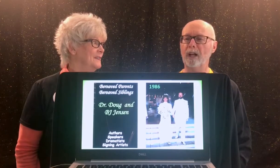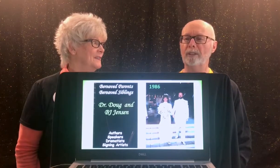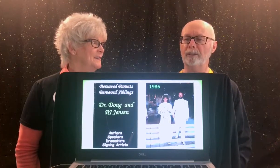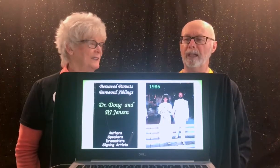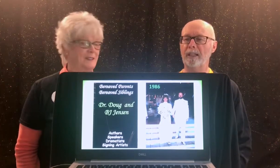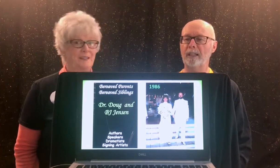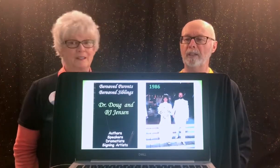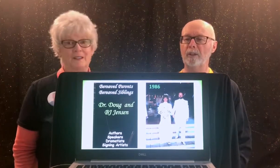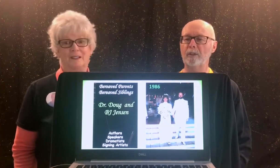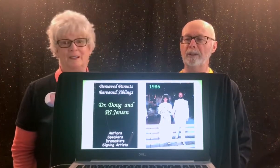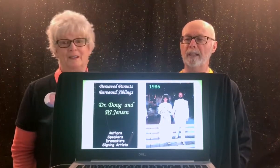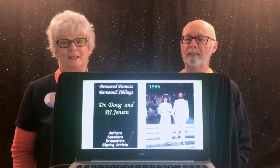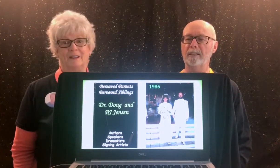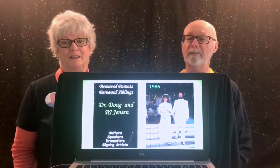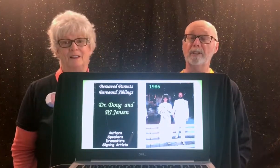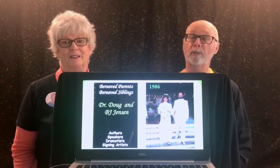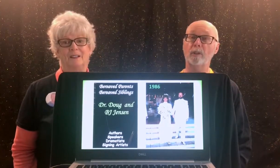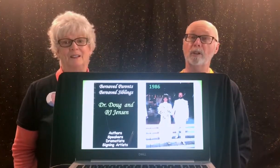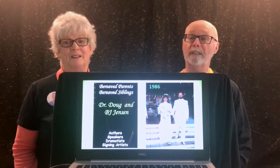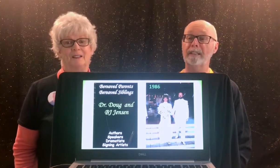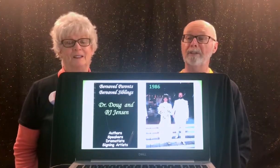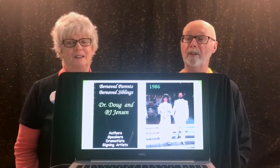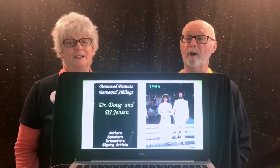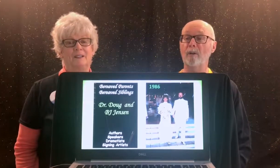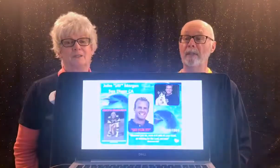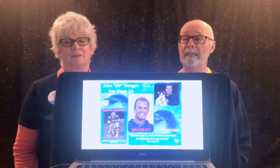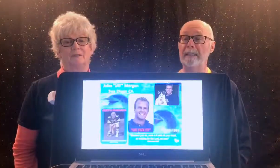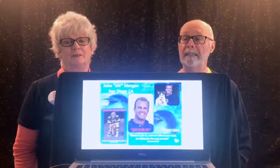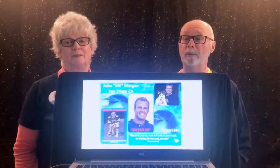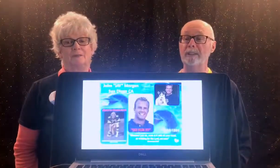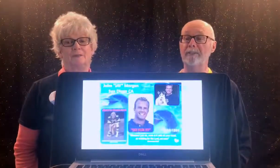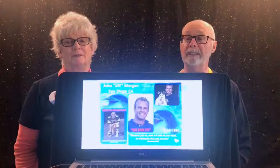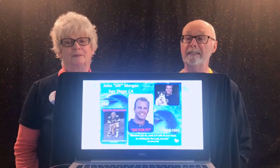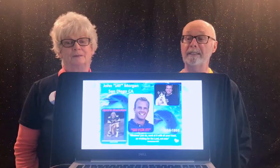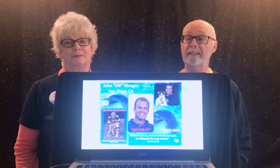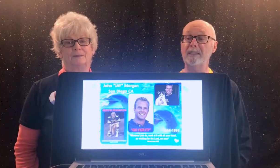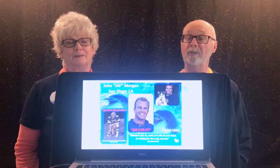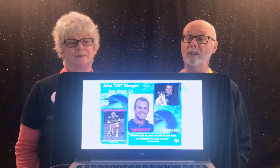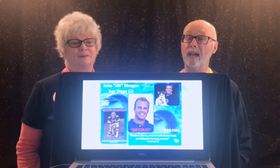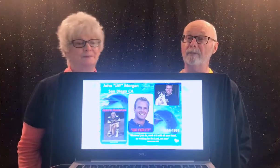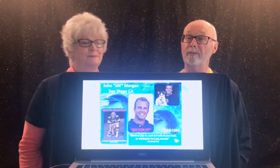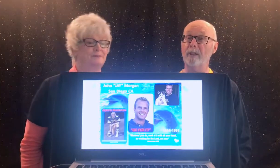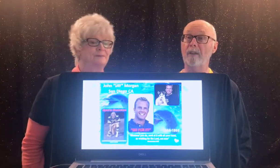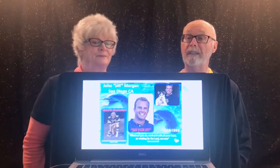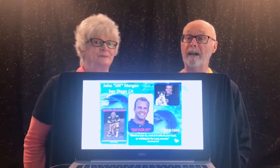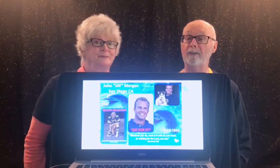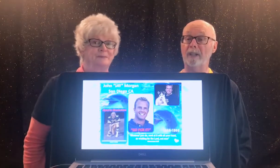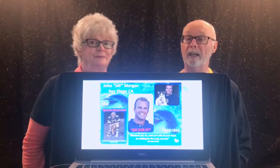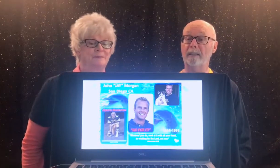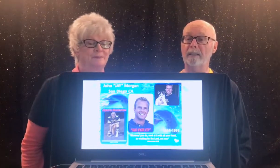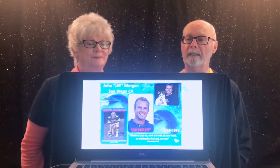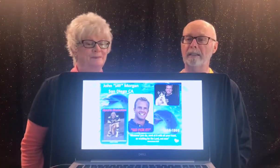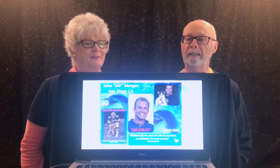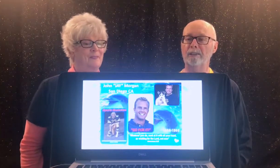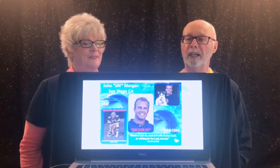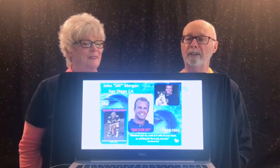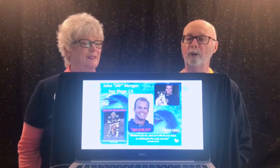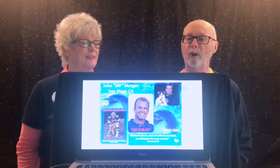John Jay, who decided to leave this world even though he was living a successful life on the outside. Jay drove